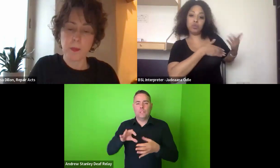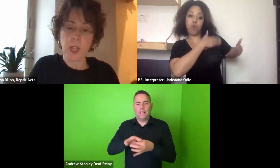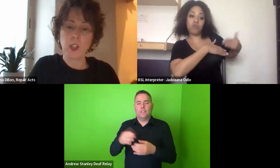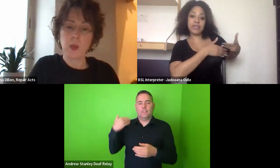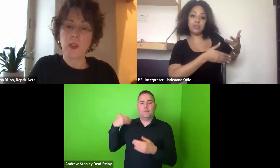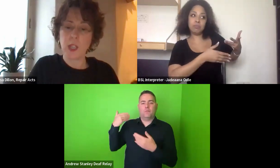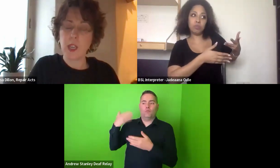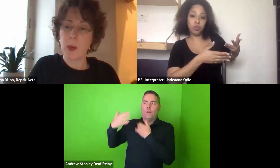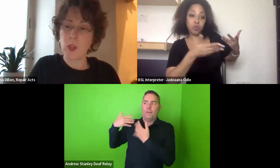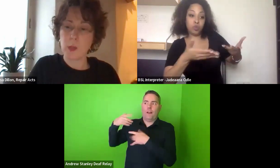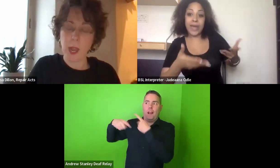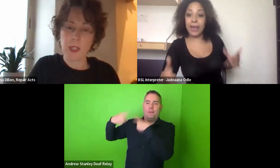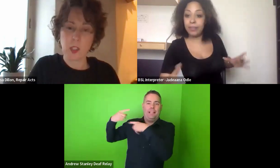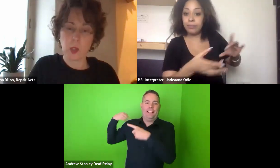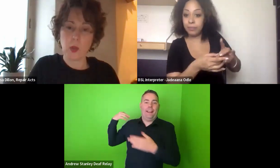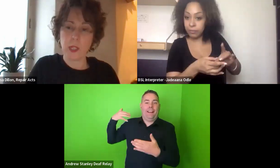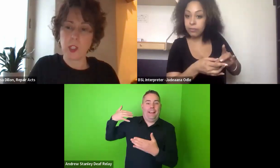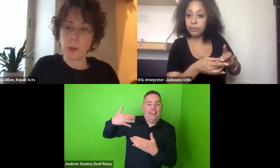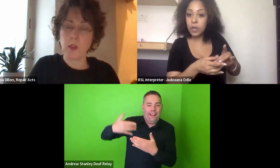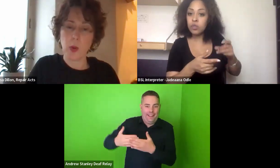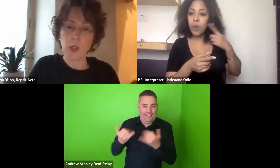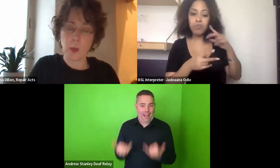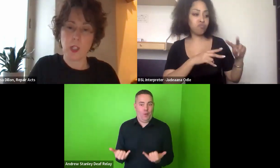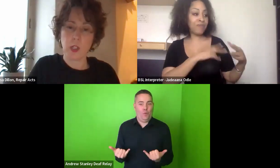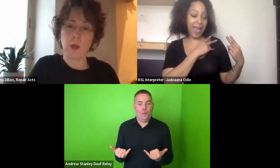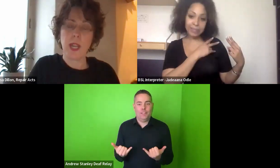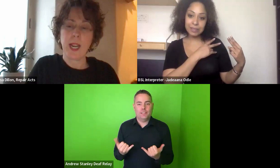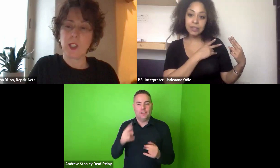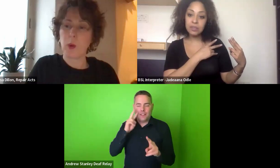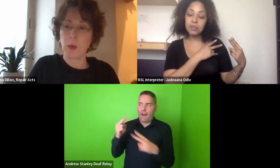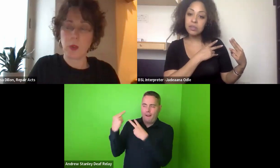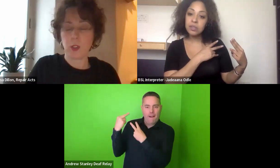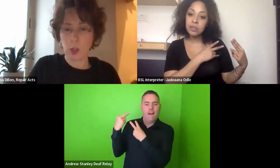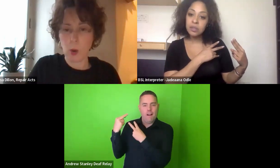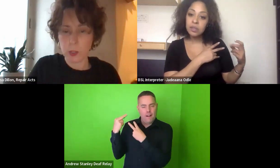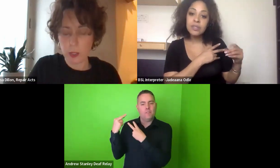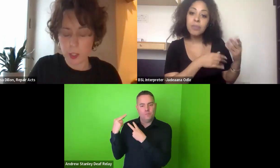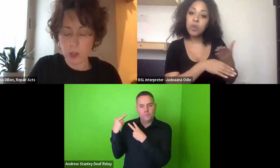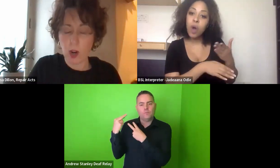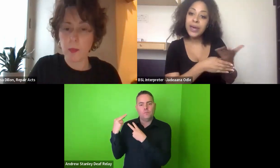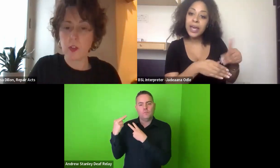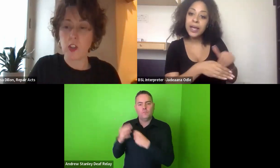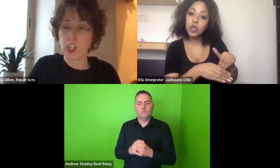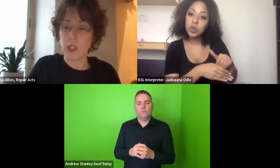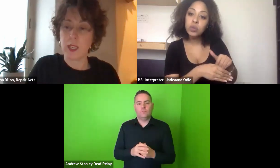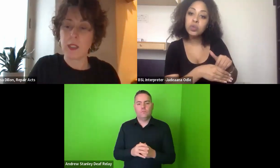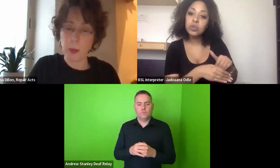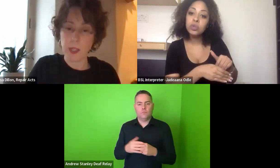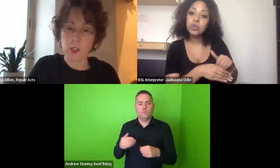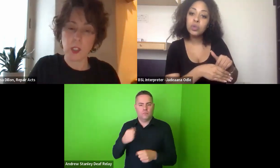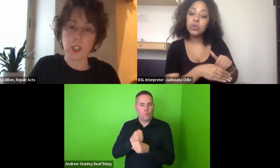future. So in thinking about those past stories, some of the work that we do is what we would also describe